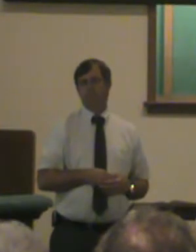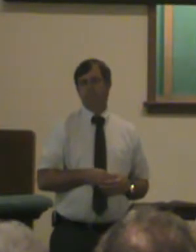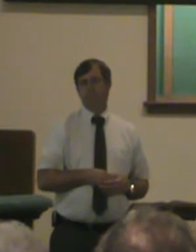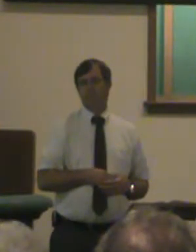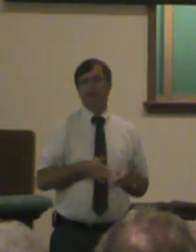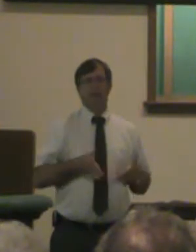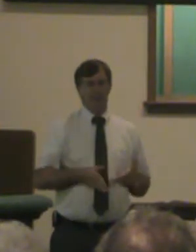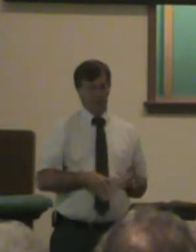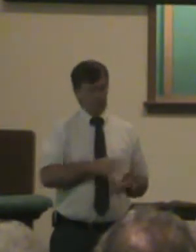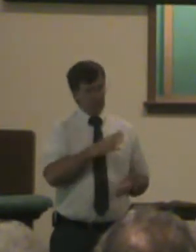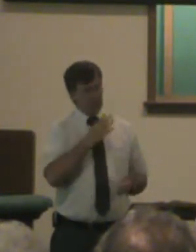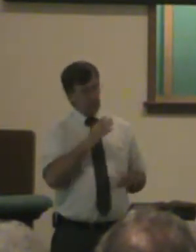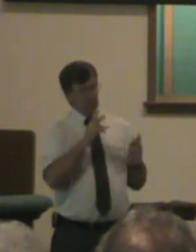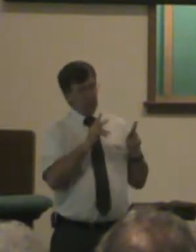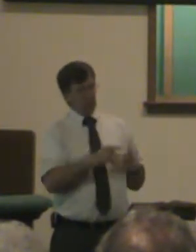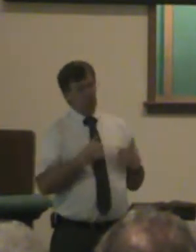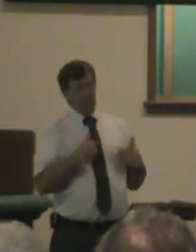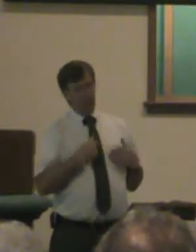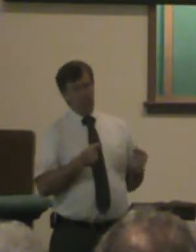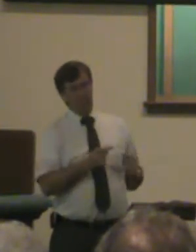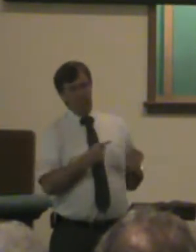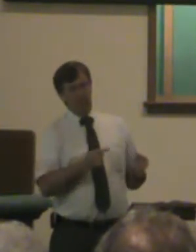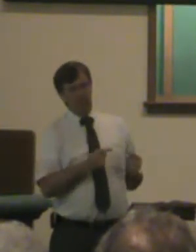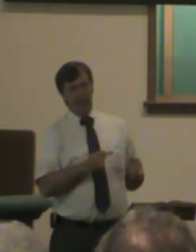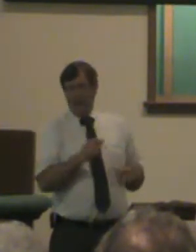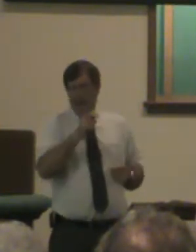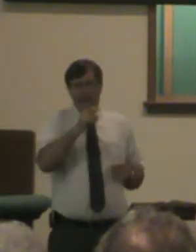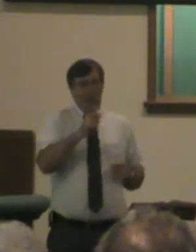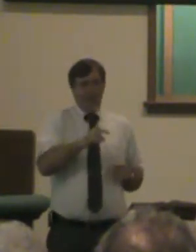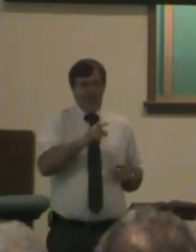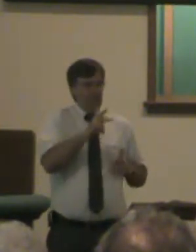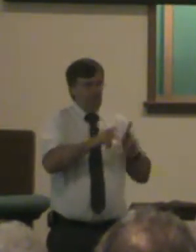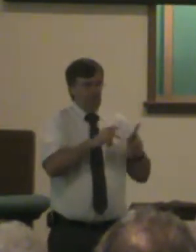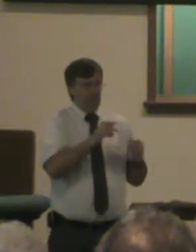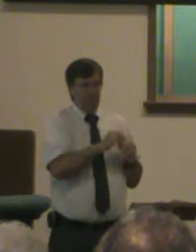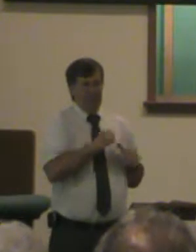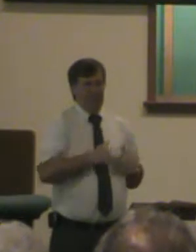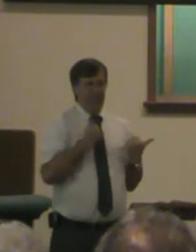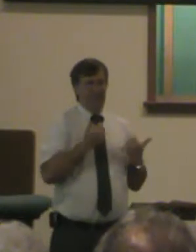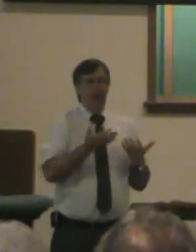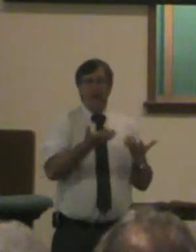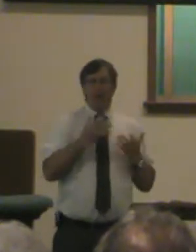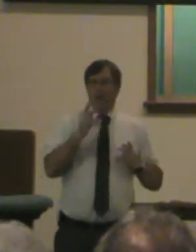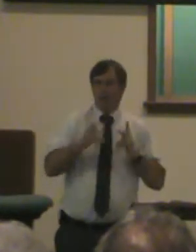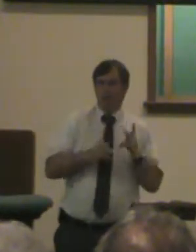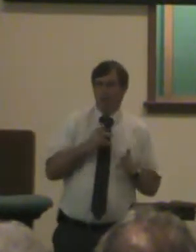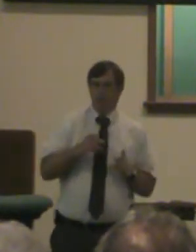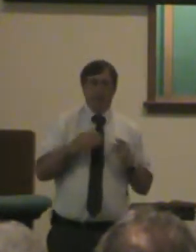somebody's got some pain. I don't need to have this before me in my life. I need folk in my life who have no